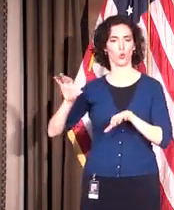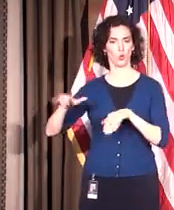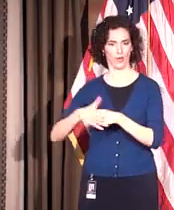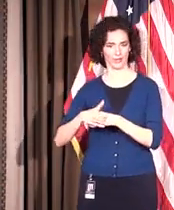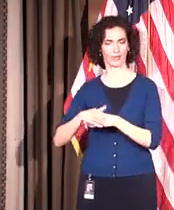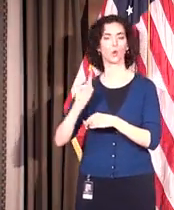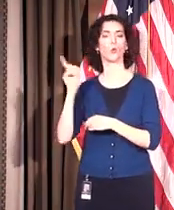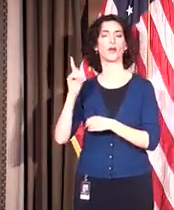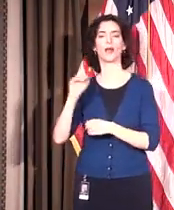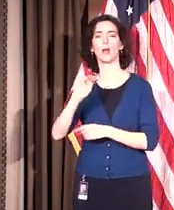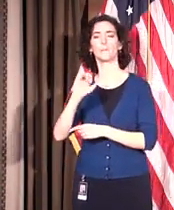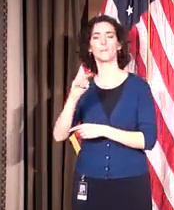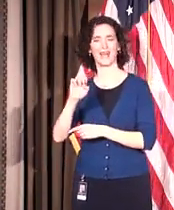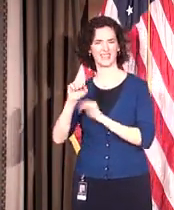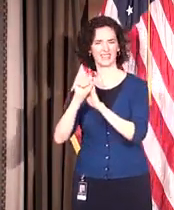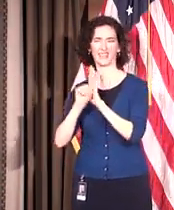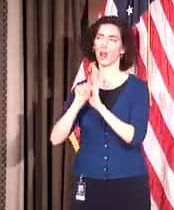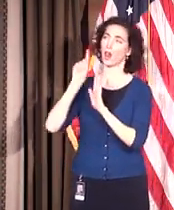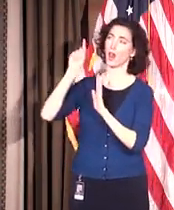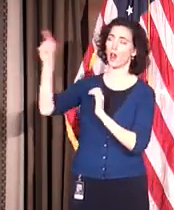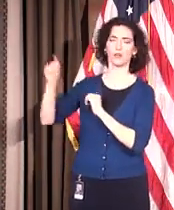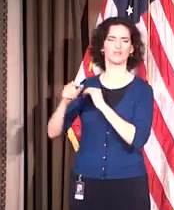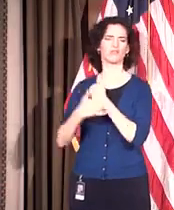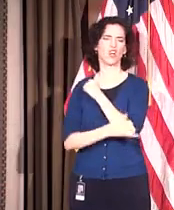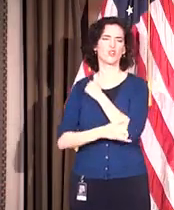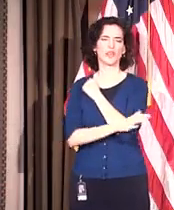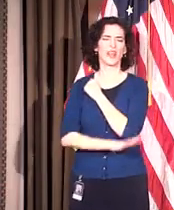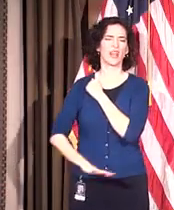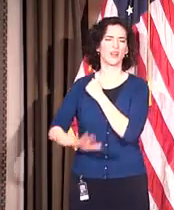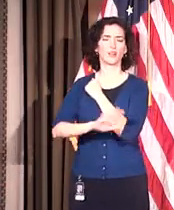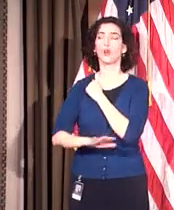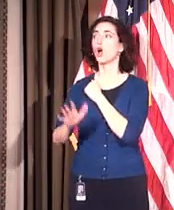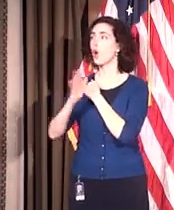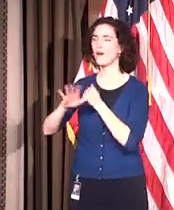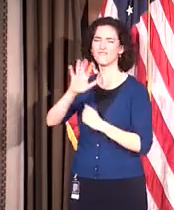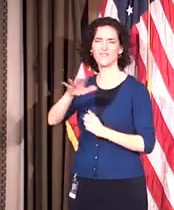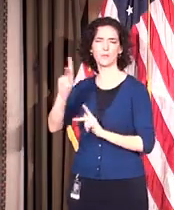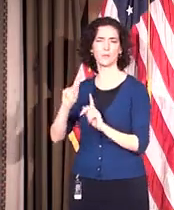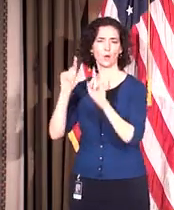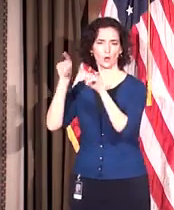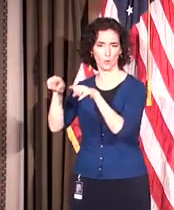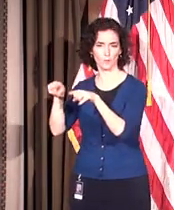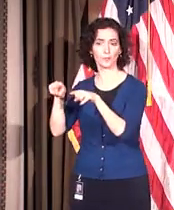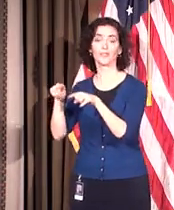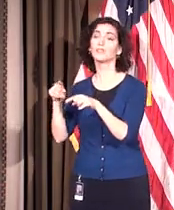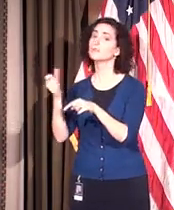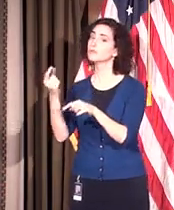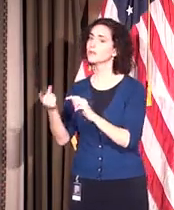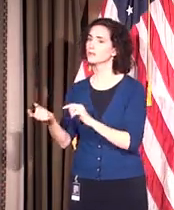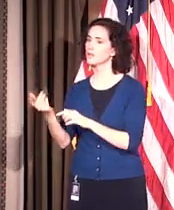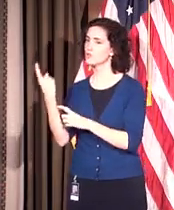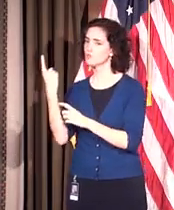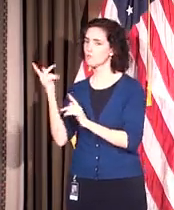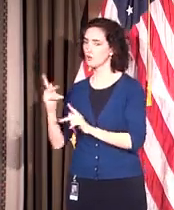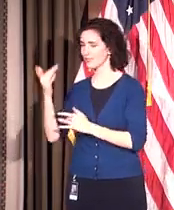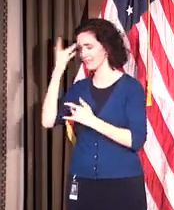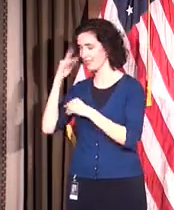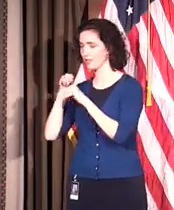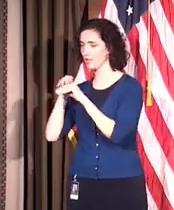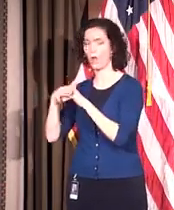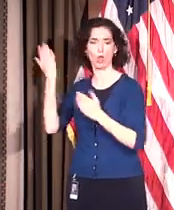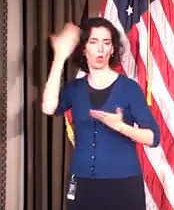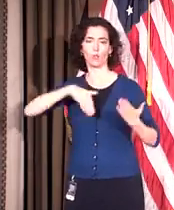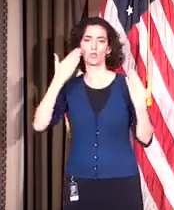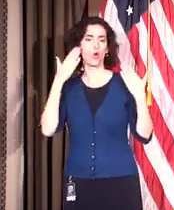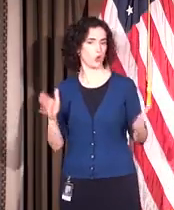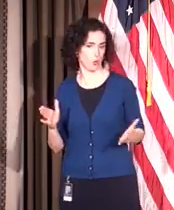rural Maine, a wedding attended by 55 people. There was some transmission at that wedding. There were individuals who were positive and asymptomatic, didn't know it